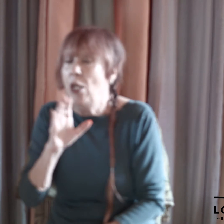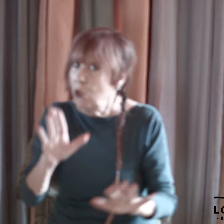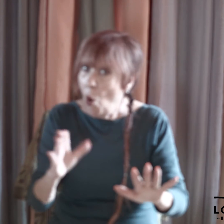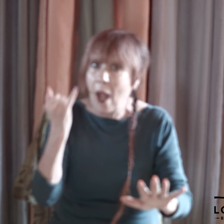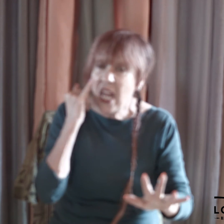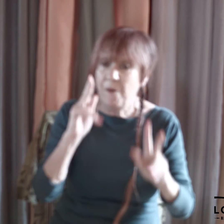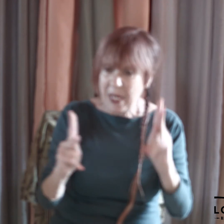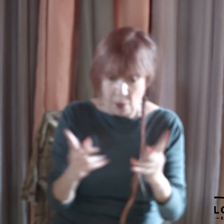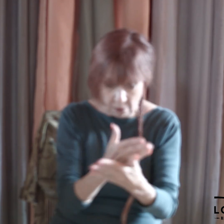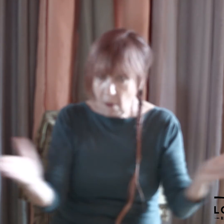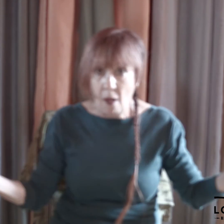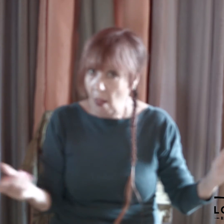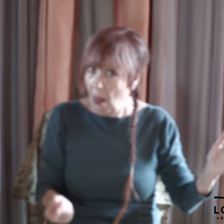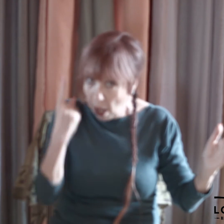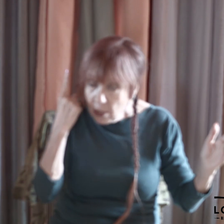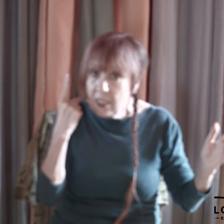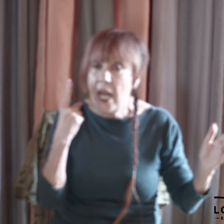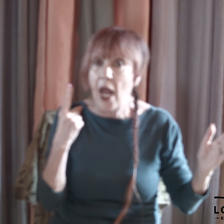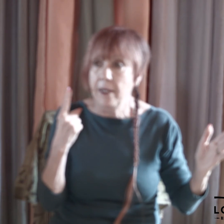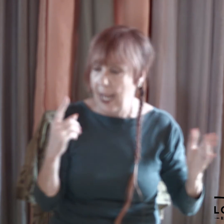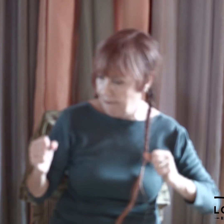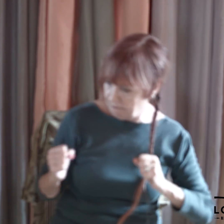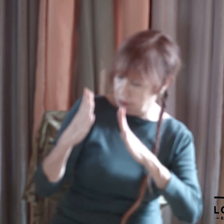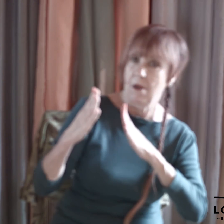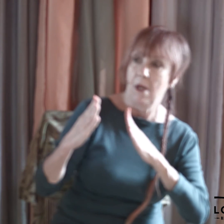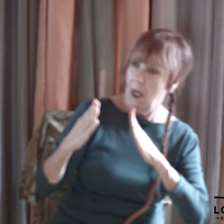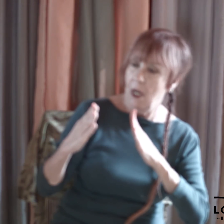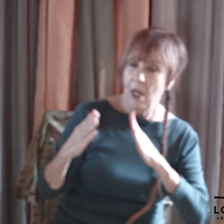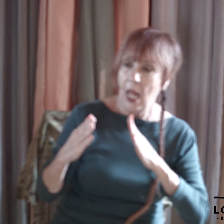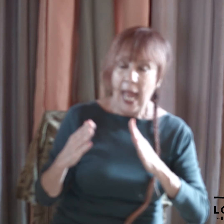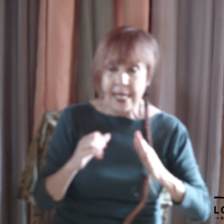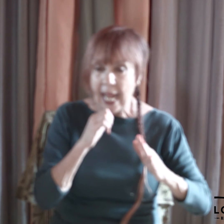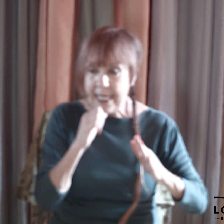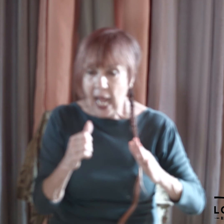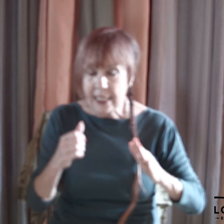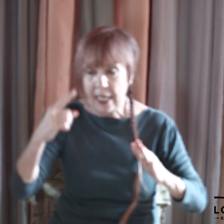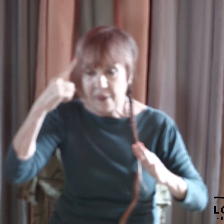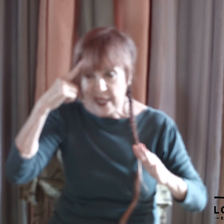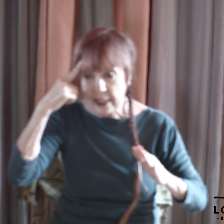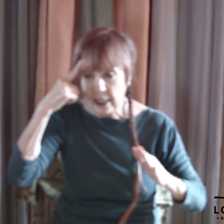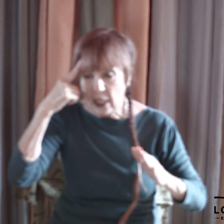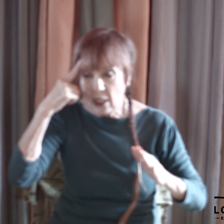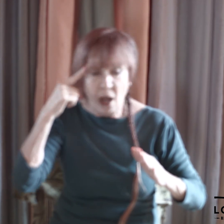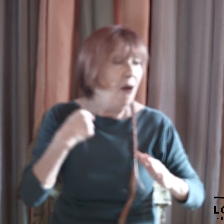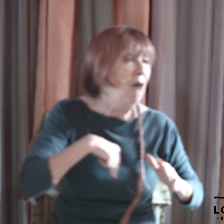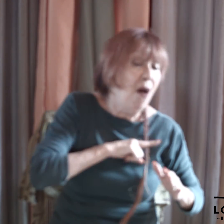simply understand and struggle against thinking that they're worse, thinking that other people are